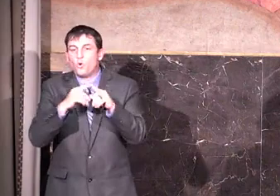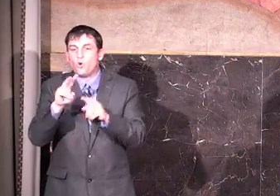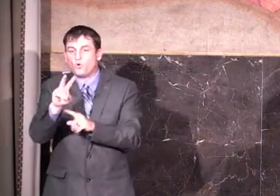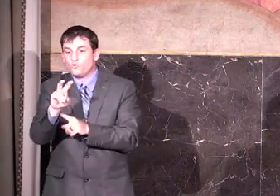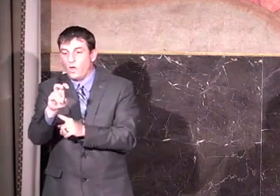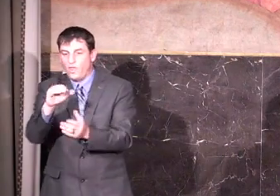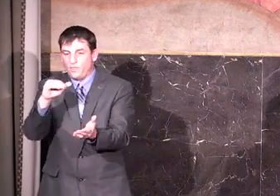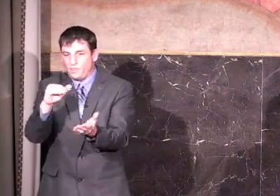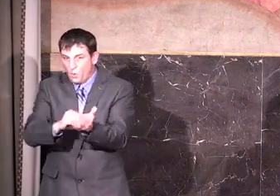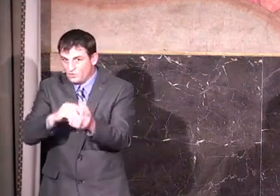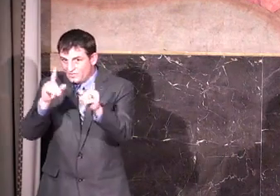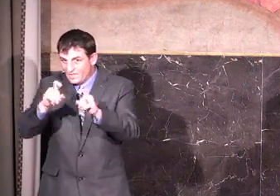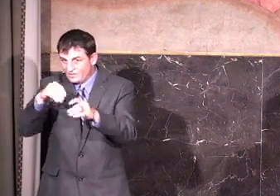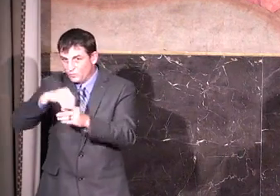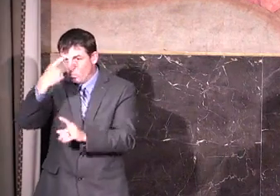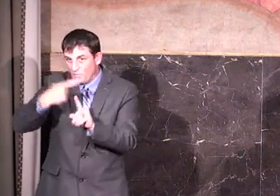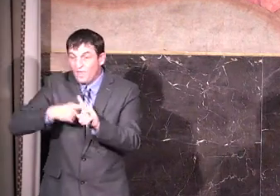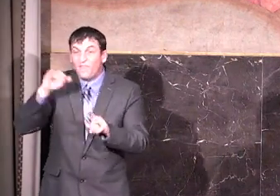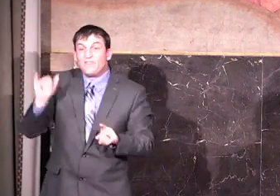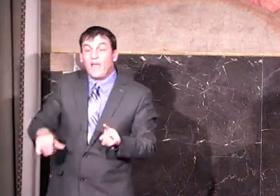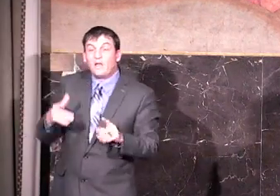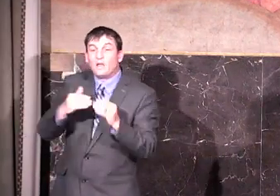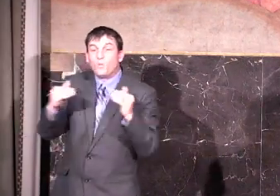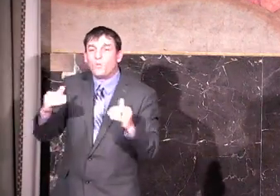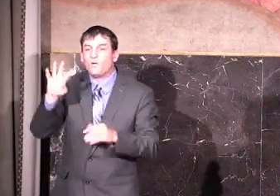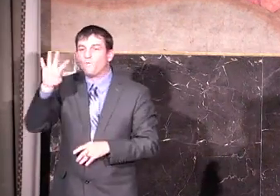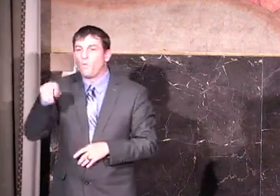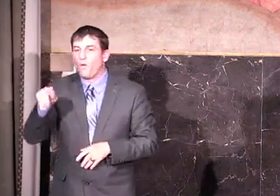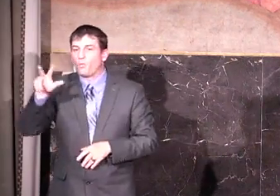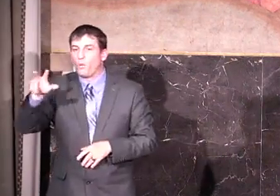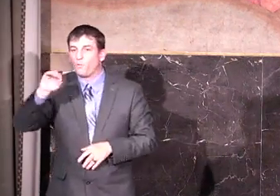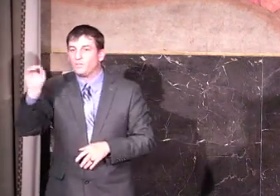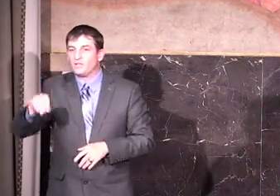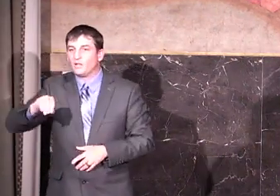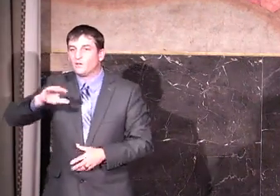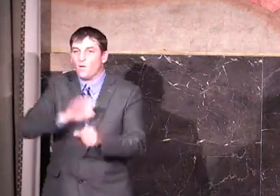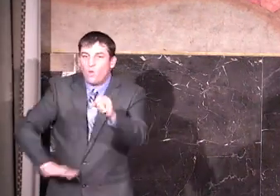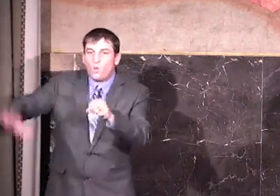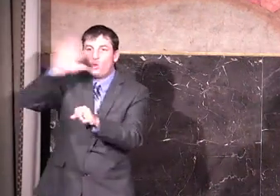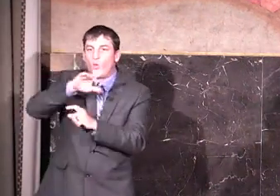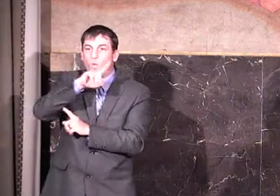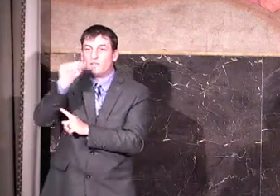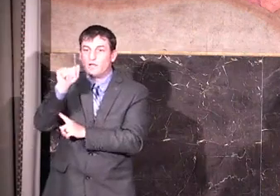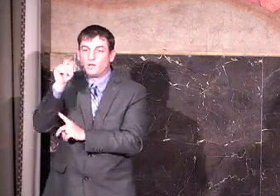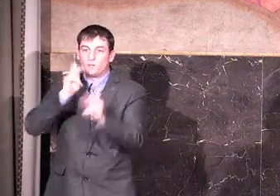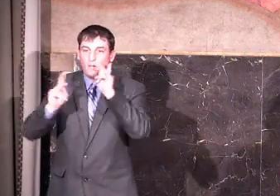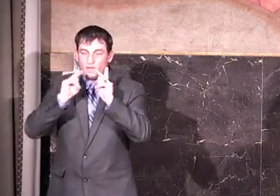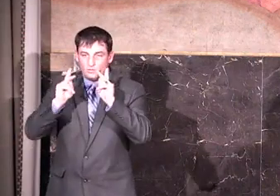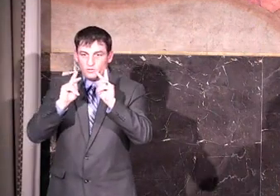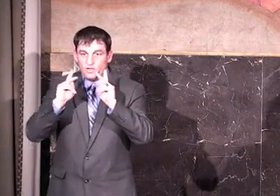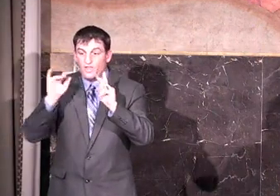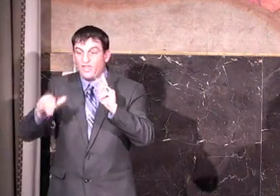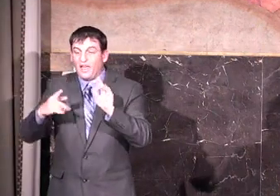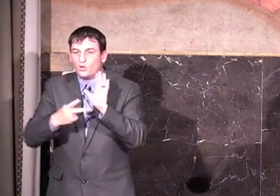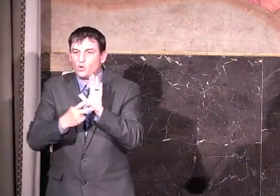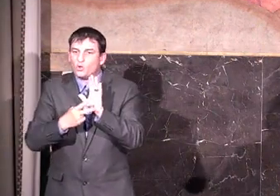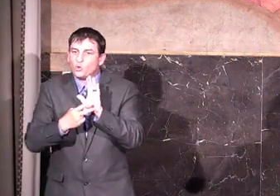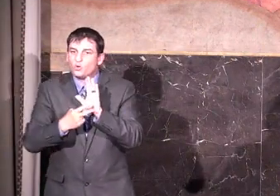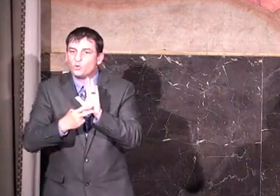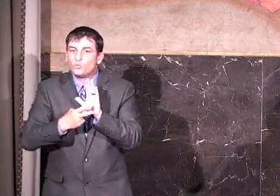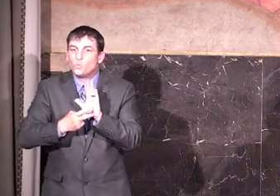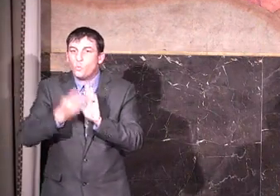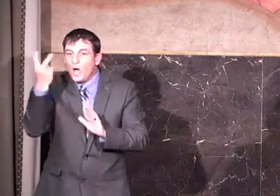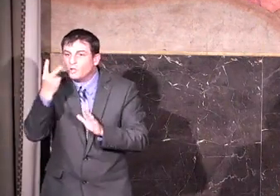That's 4.3% of our population. That's actually more than twice the level that the federal government set as a minimum